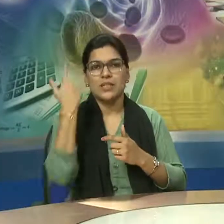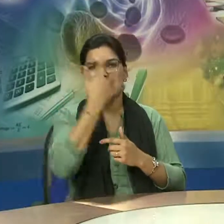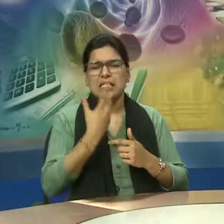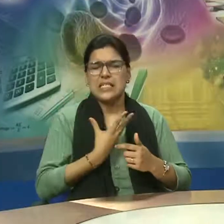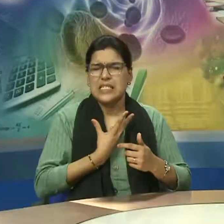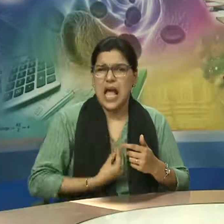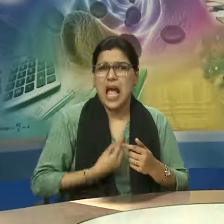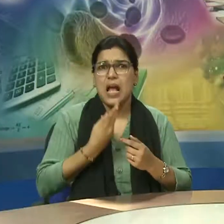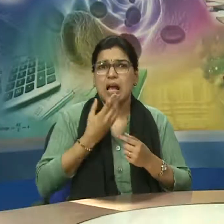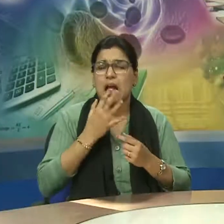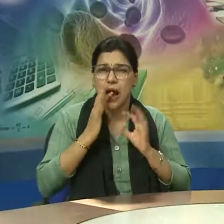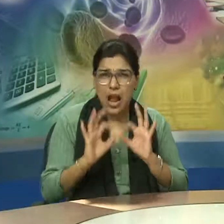Dissatisfied.